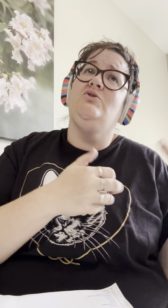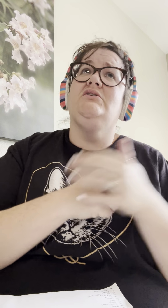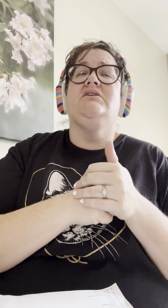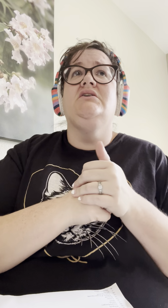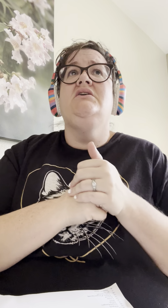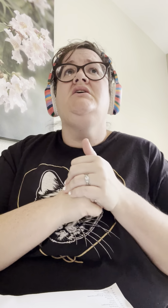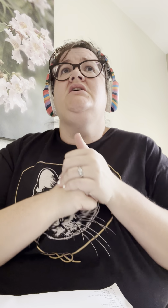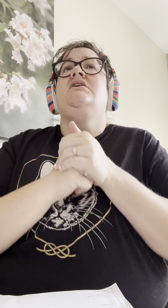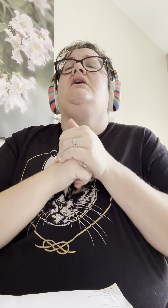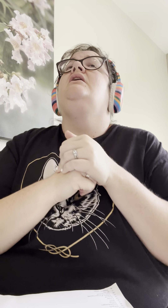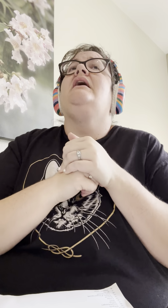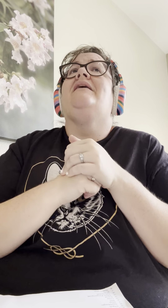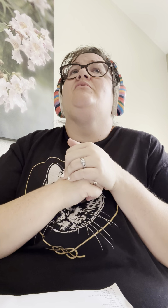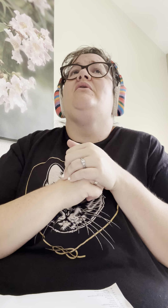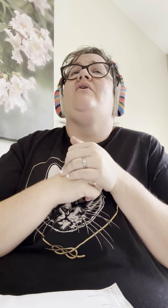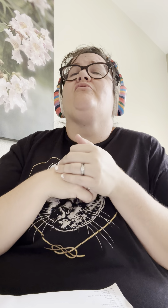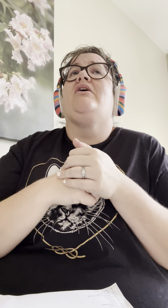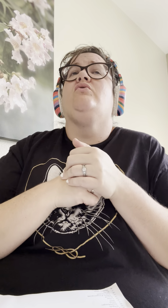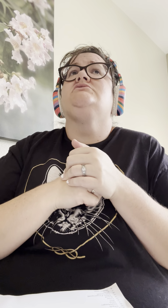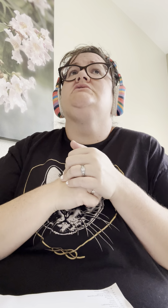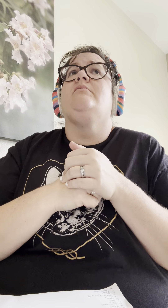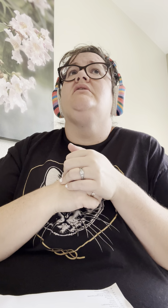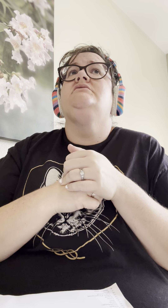and I'd have to be away from my gorgeous husband. So,